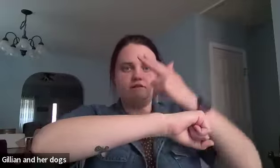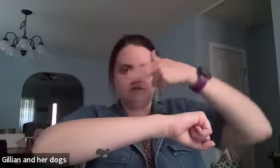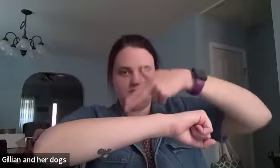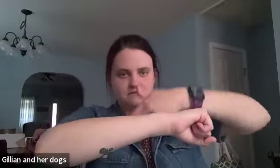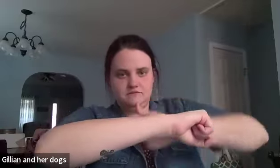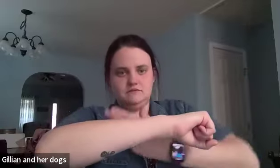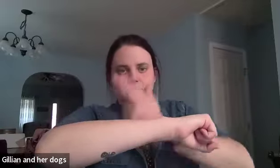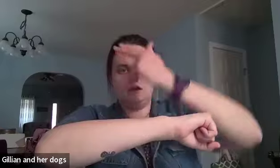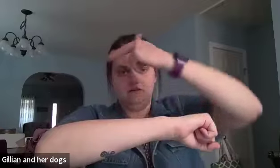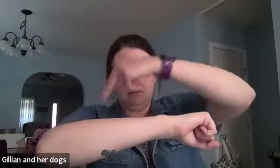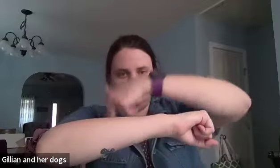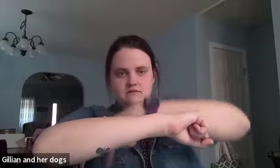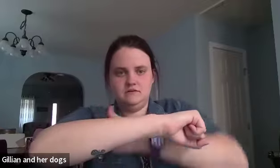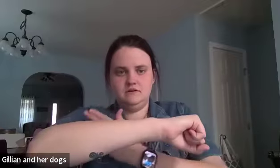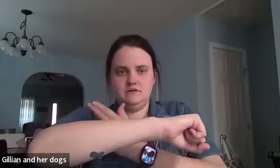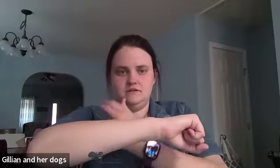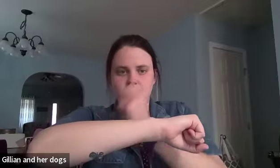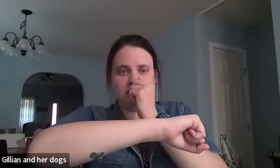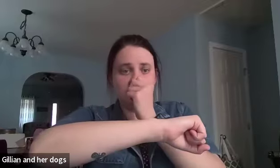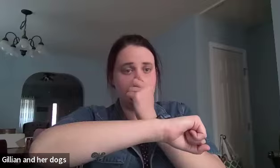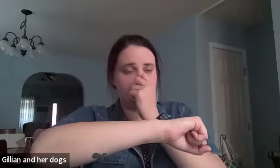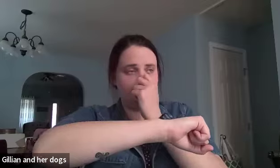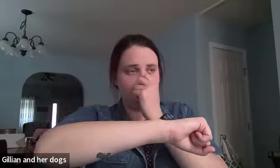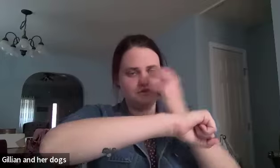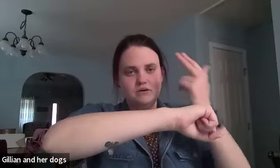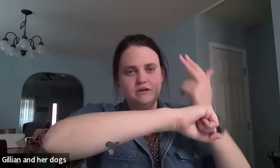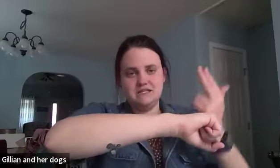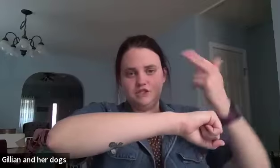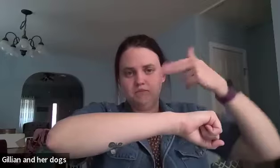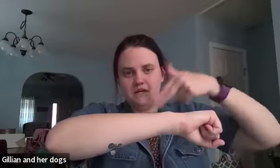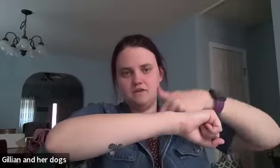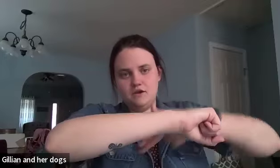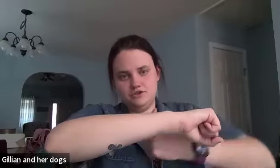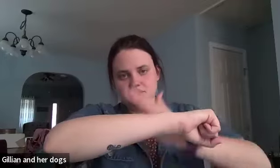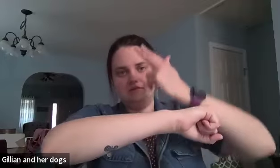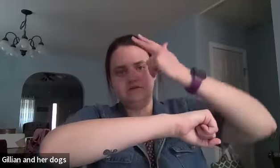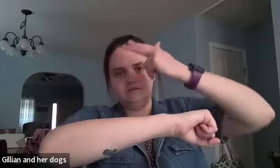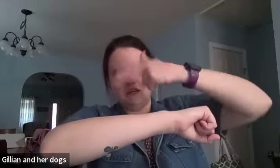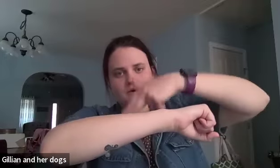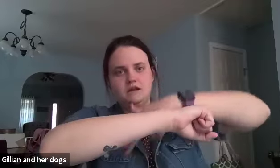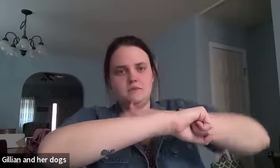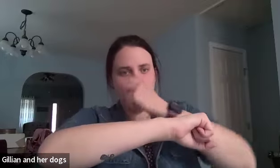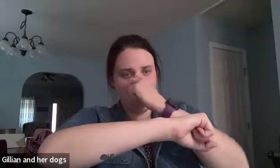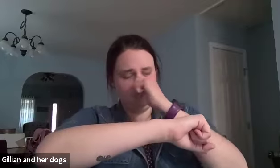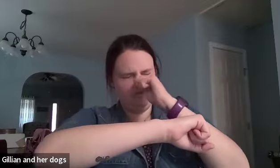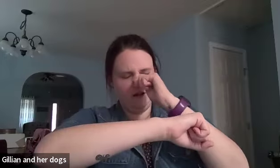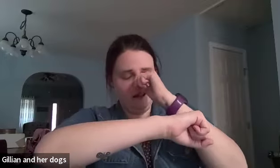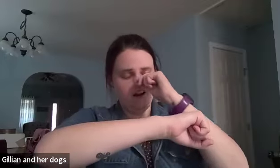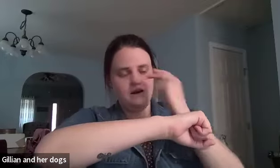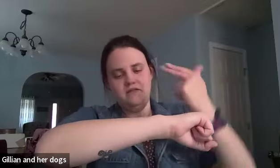dolphin. Okay. So again, the visual is it jumping in the ocean. Think about it coming up for air and